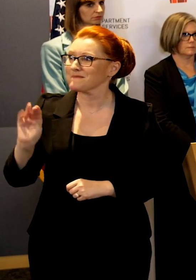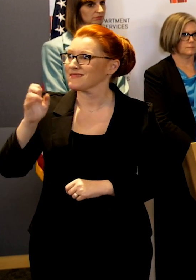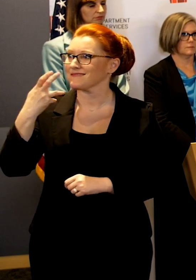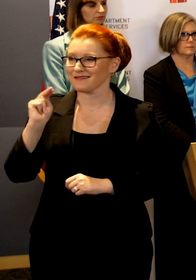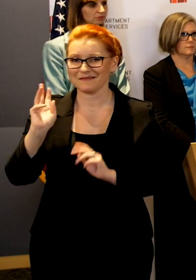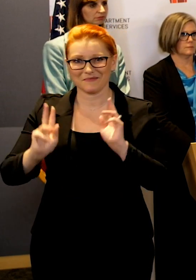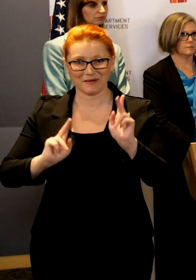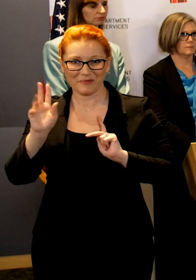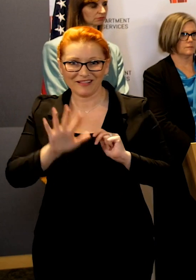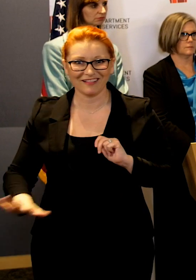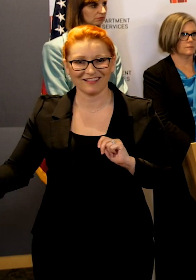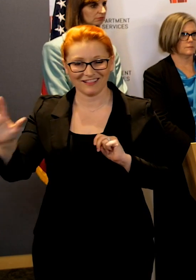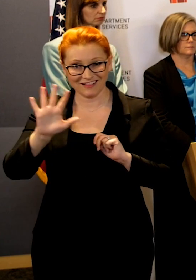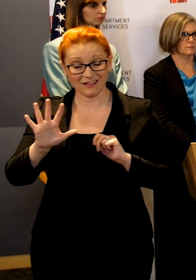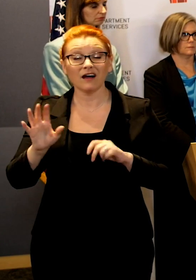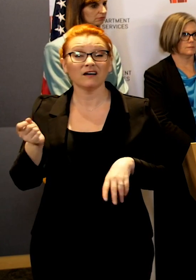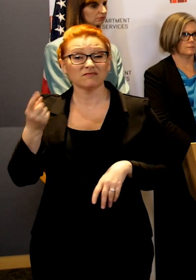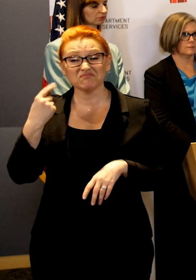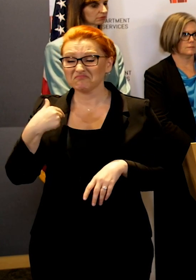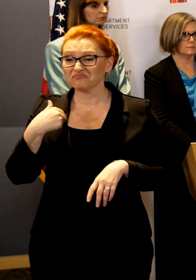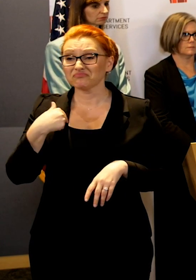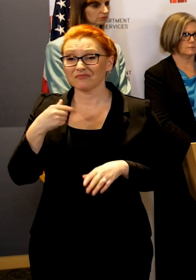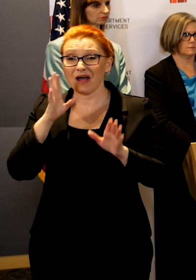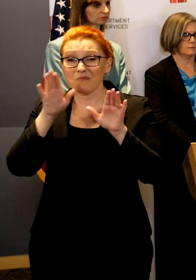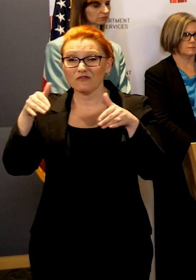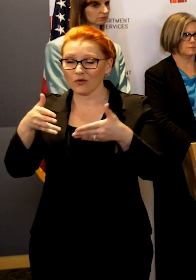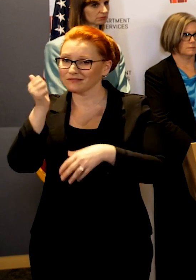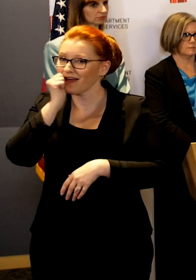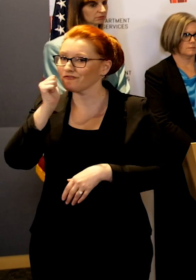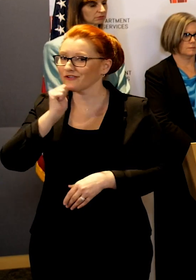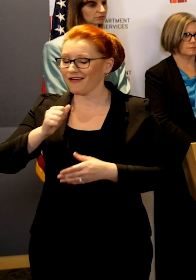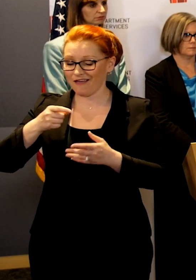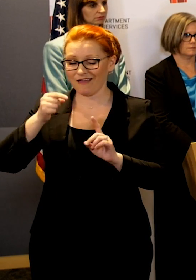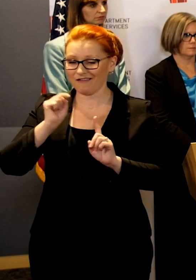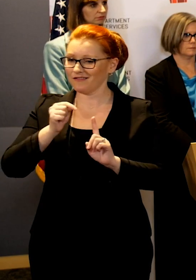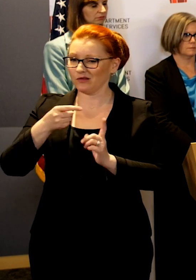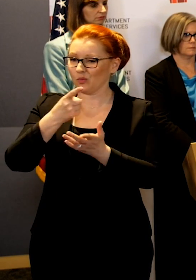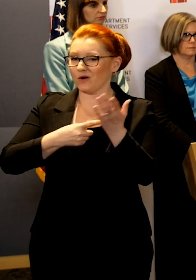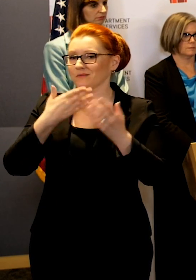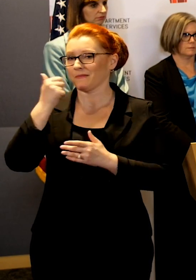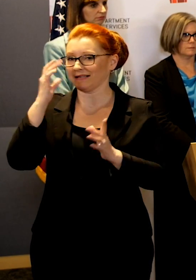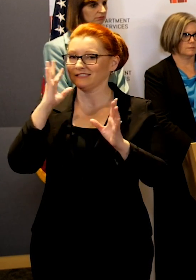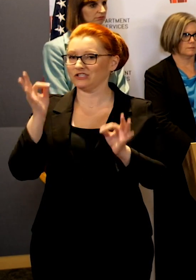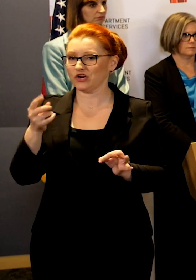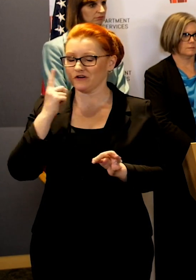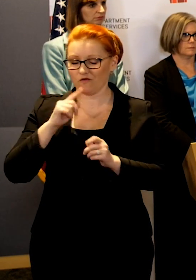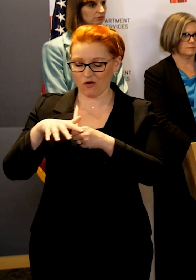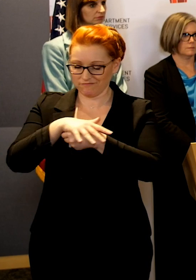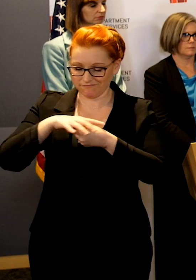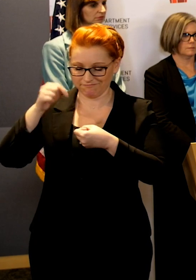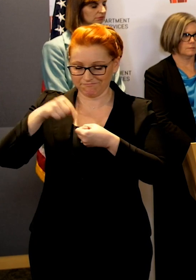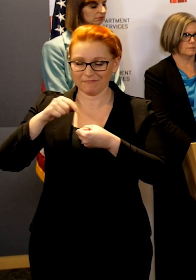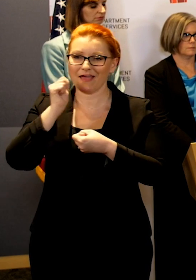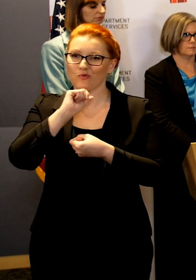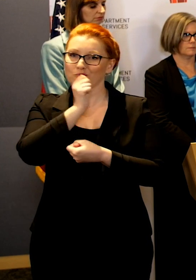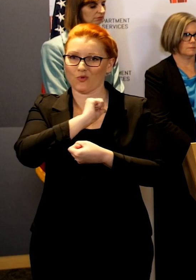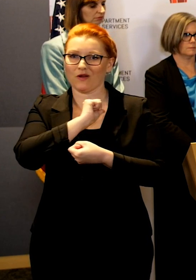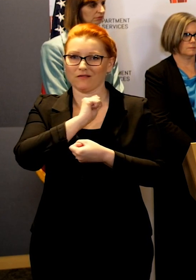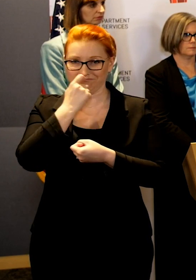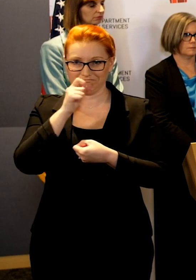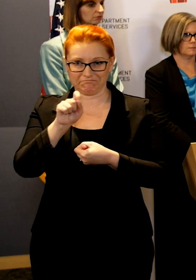people. I'm focusing every day on what's the best decision for the state of